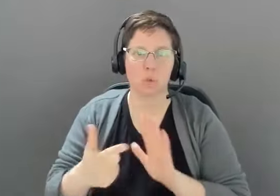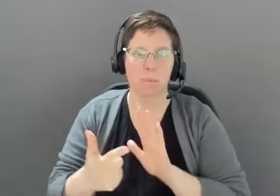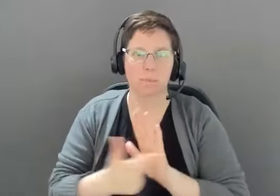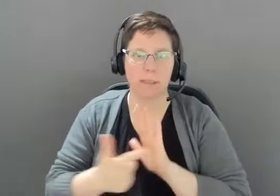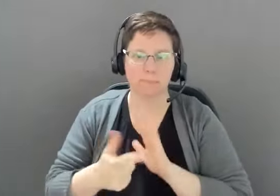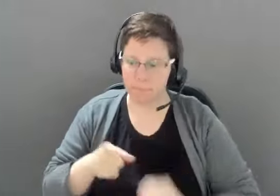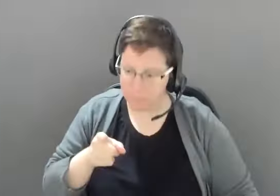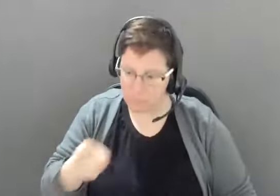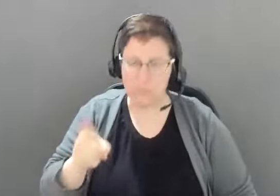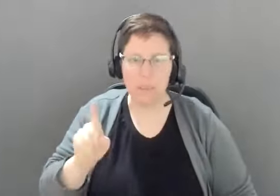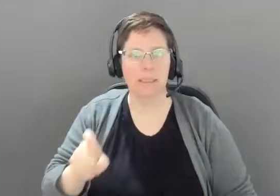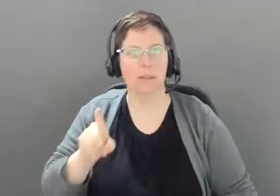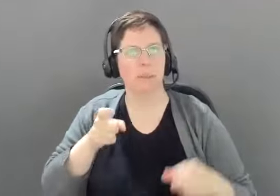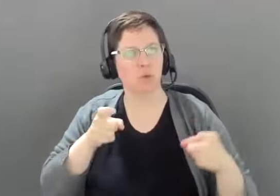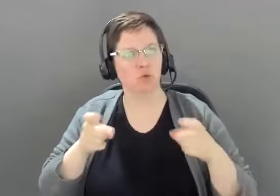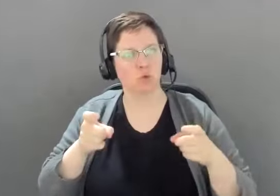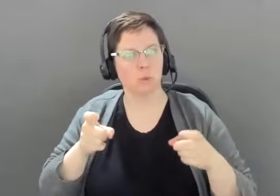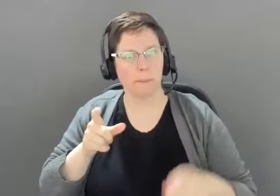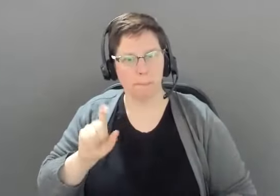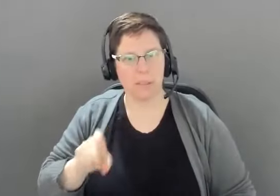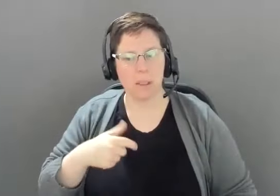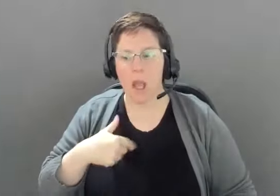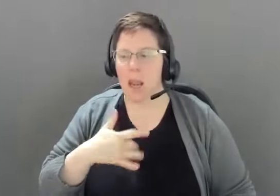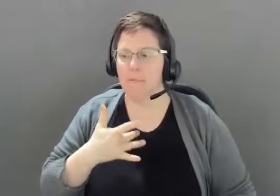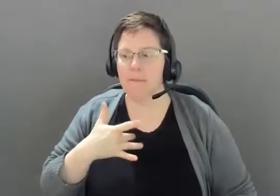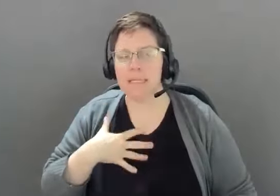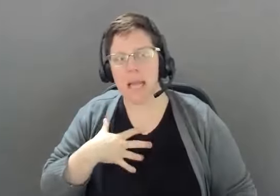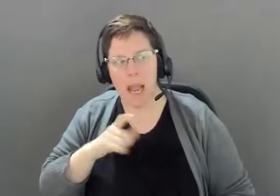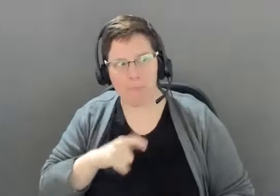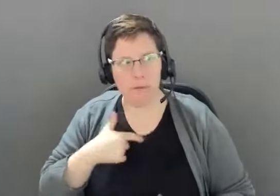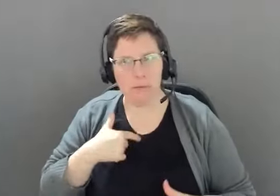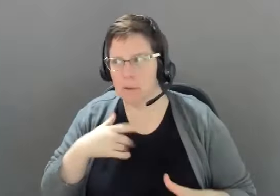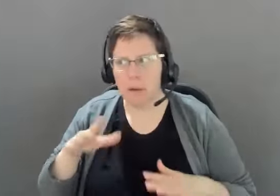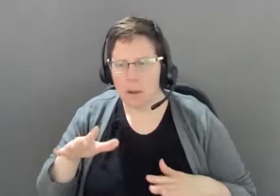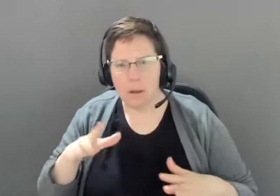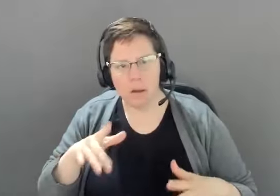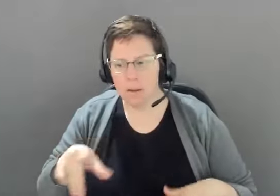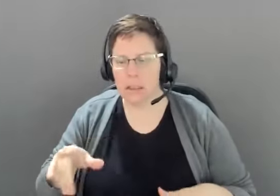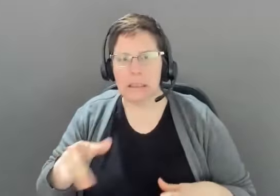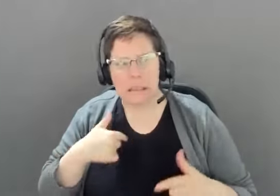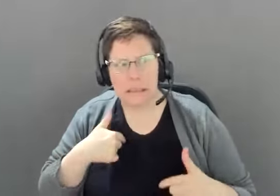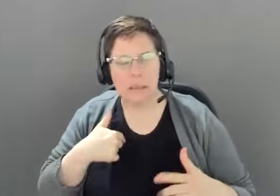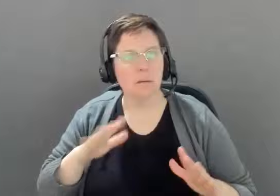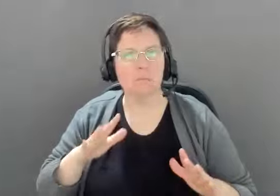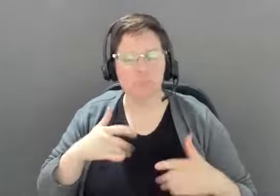feel in control and never pressured to take any particular action. We need to offer them